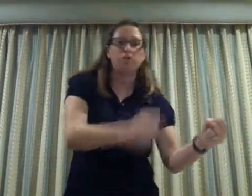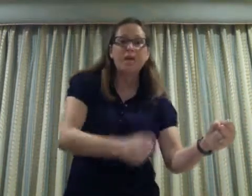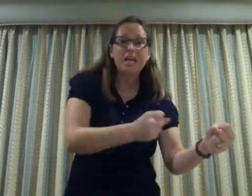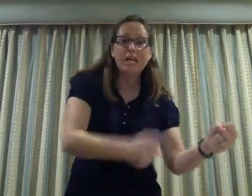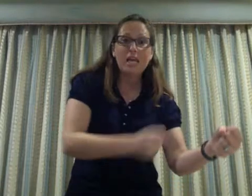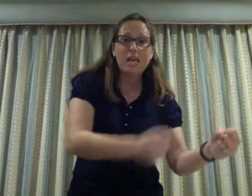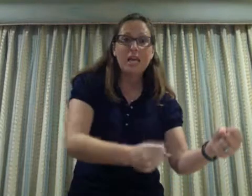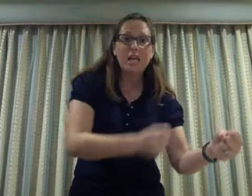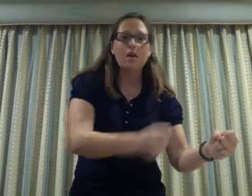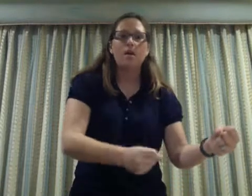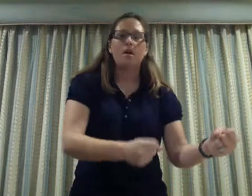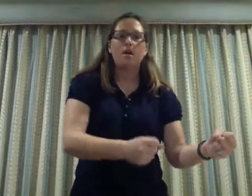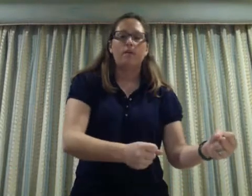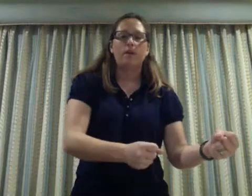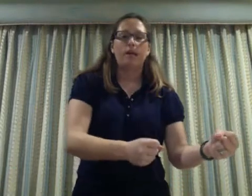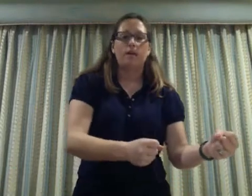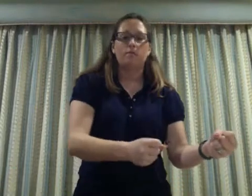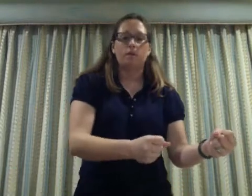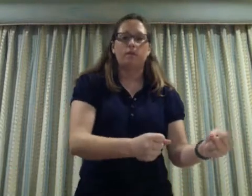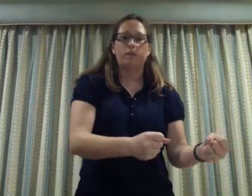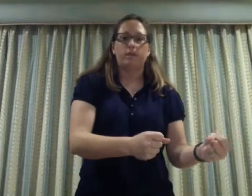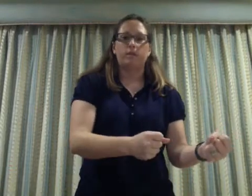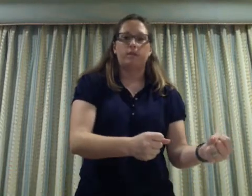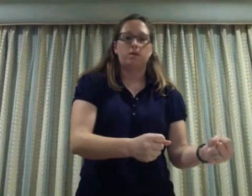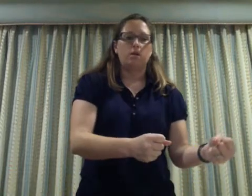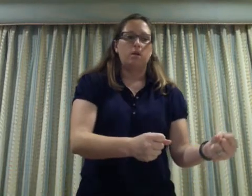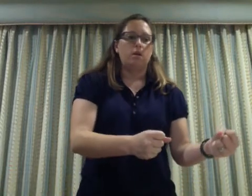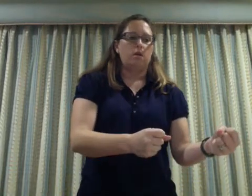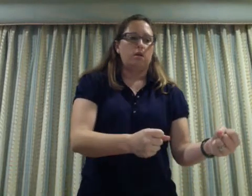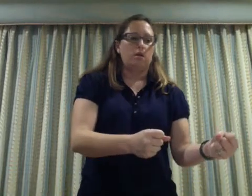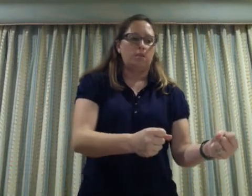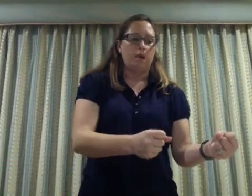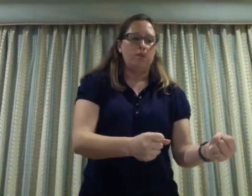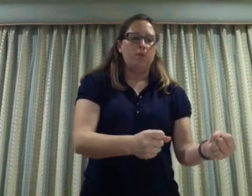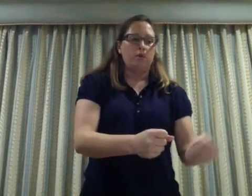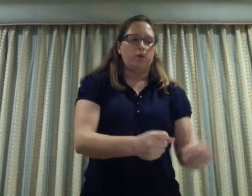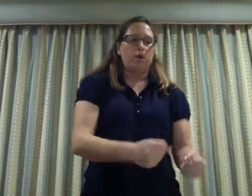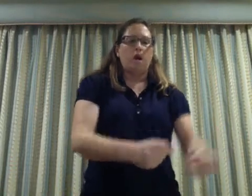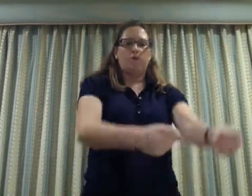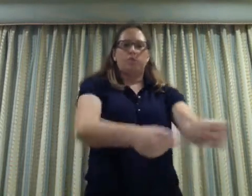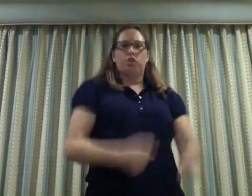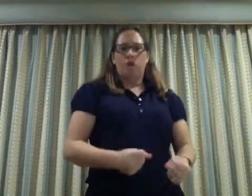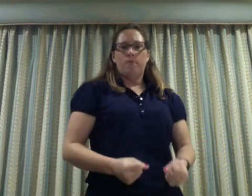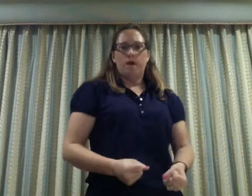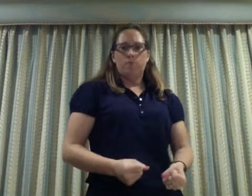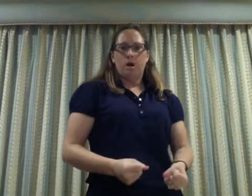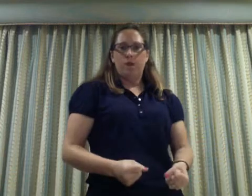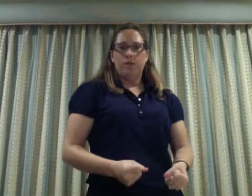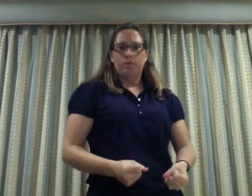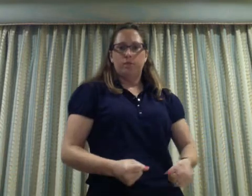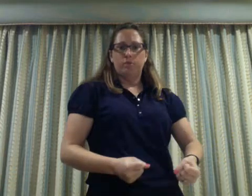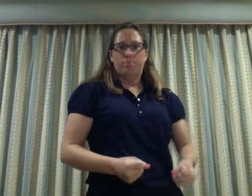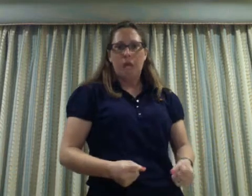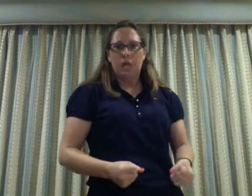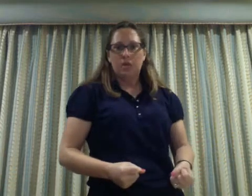reel it in. And the guide comes over, and he says, now, ma'am, you're going to have to jam that rod into your belly